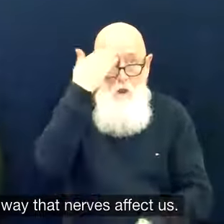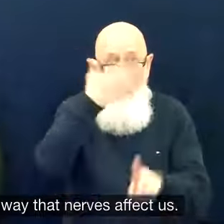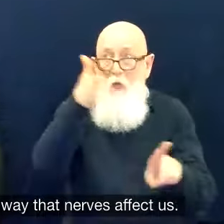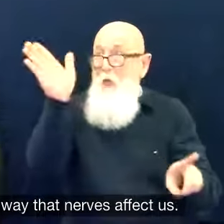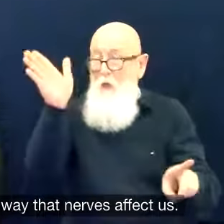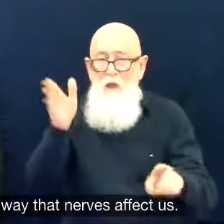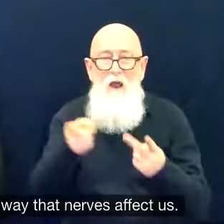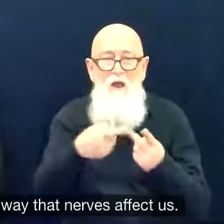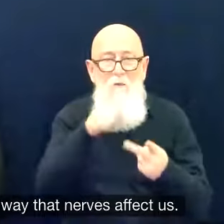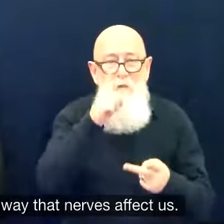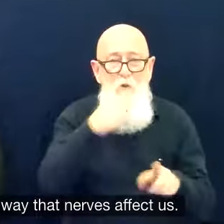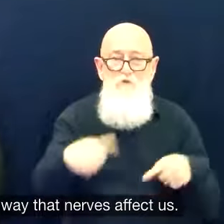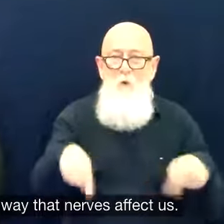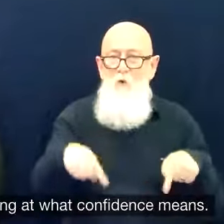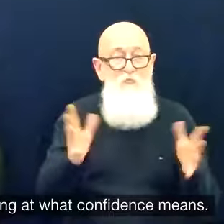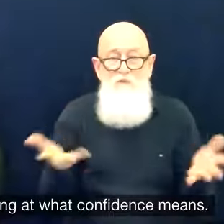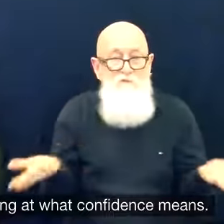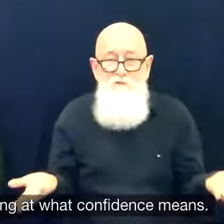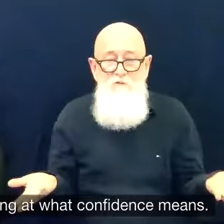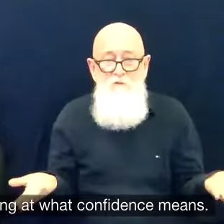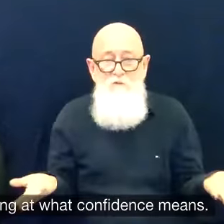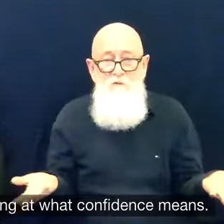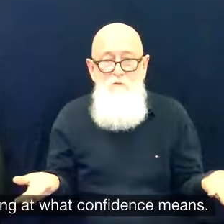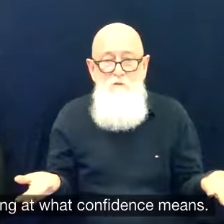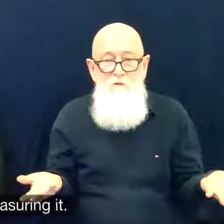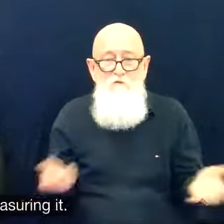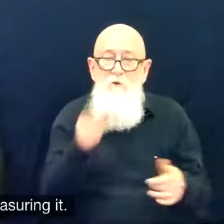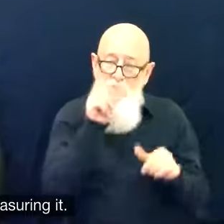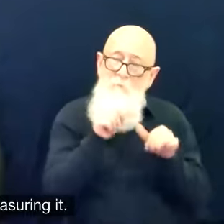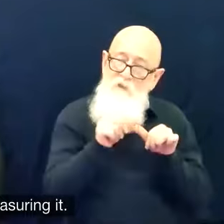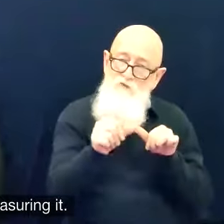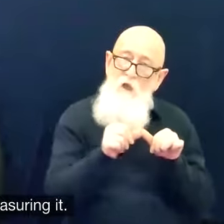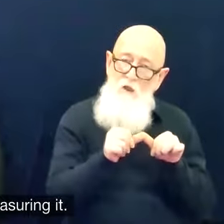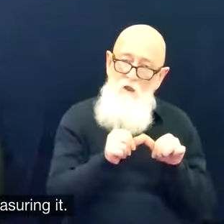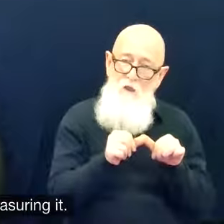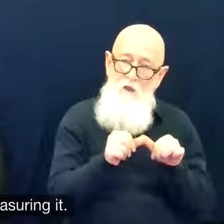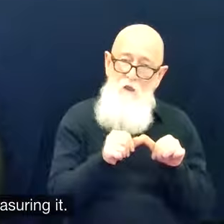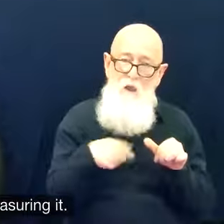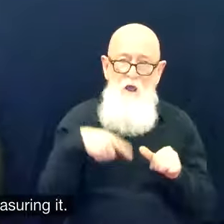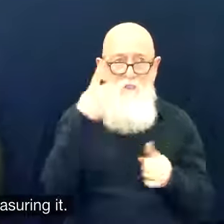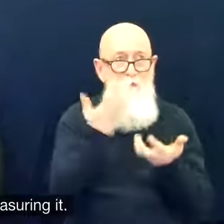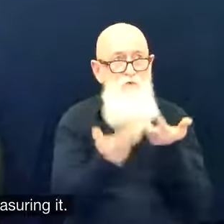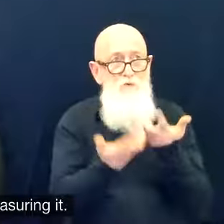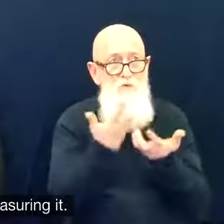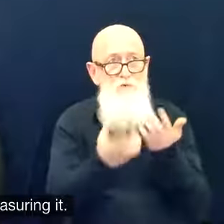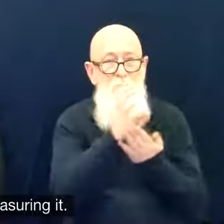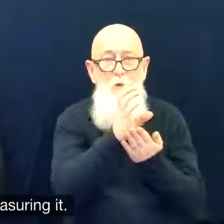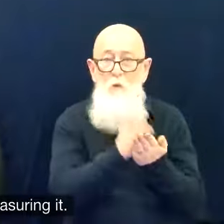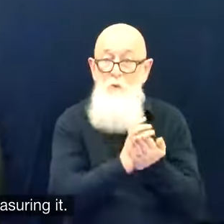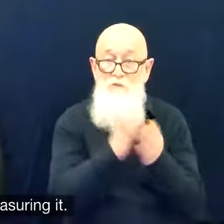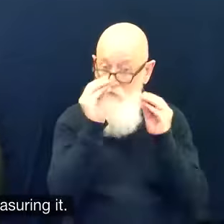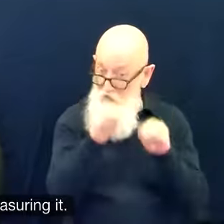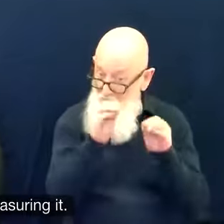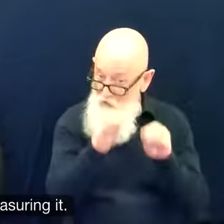at what confidence means. So measuring it. And I think with the university or the course, the education one,